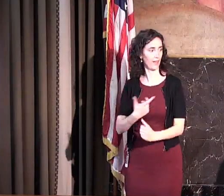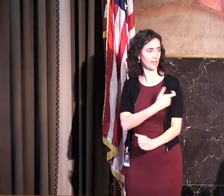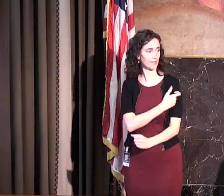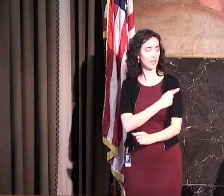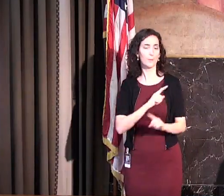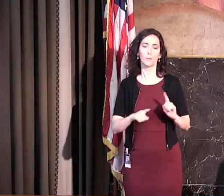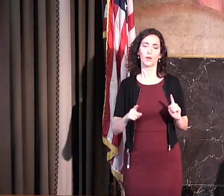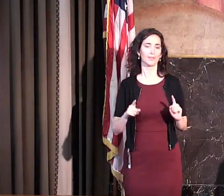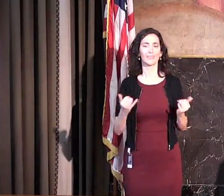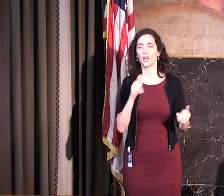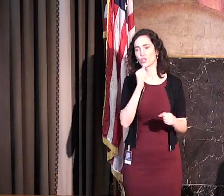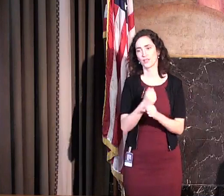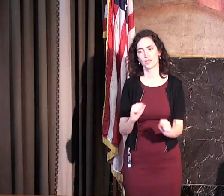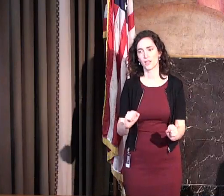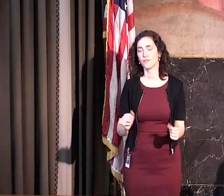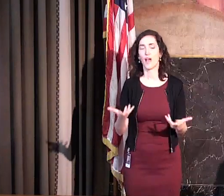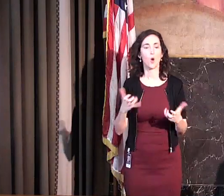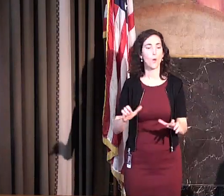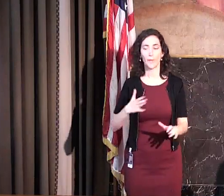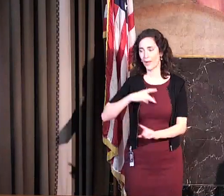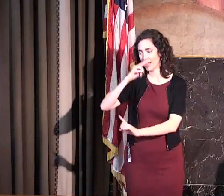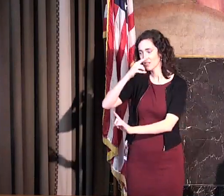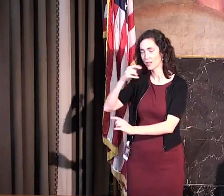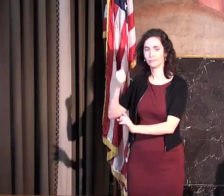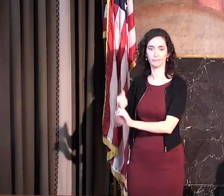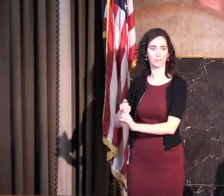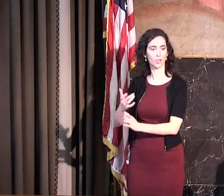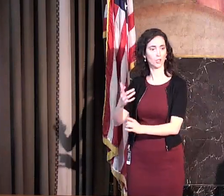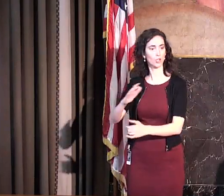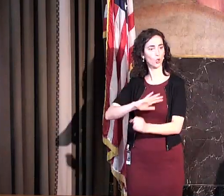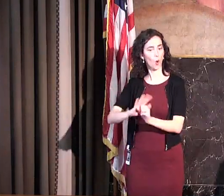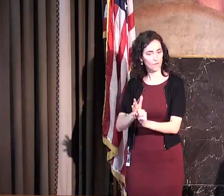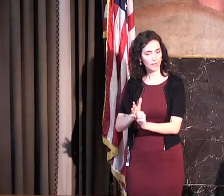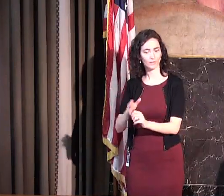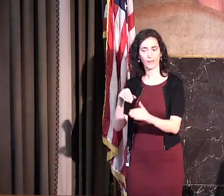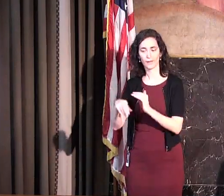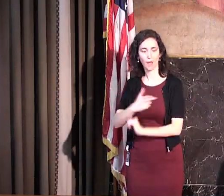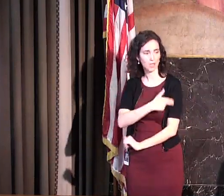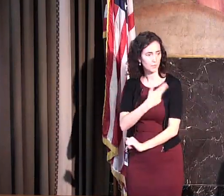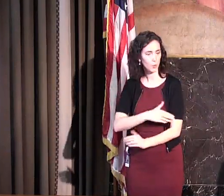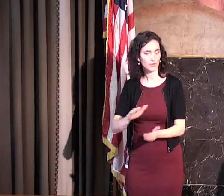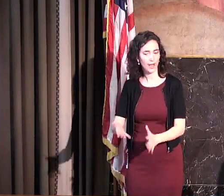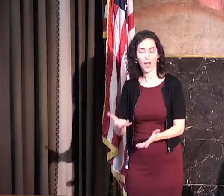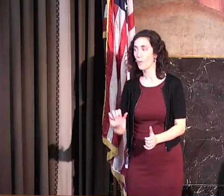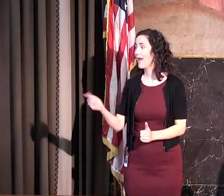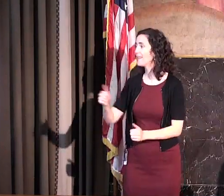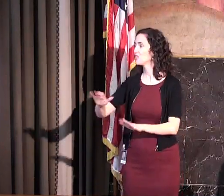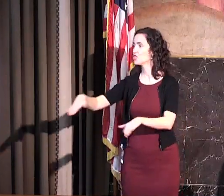COVID. I didn't want anybody's child to get COVID and be admitted. And I think that's the message today.